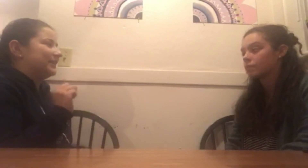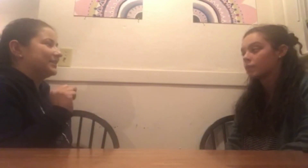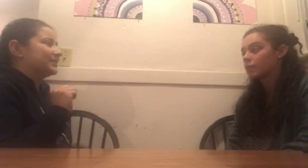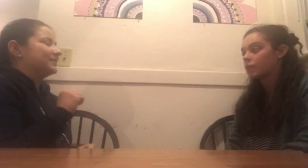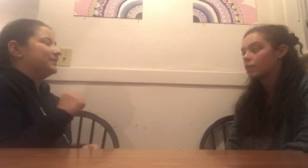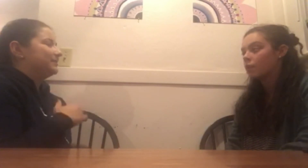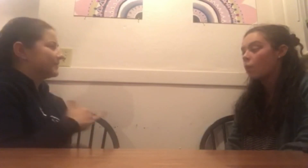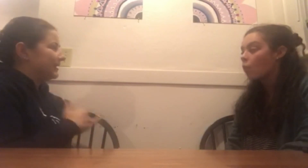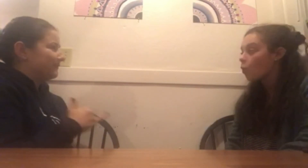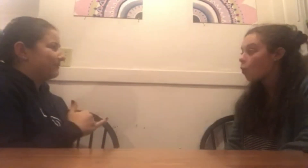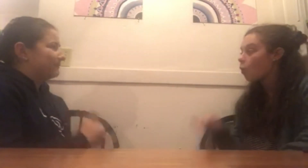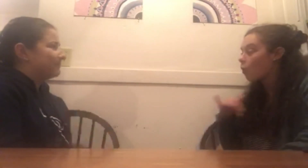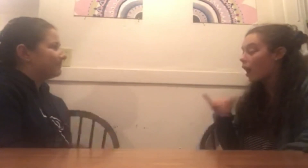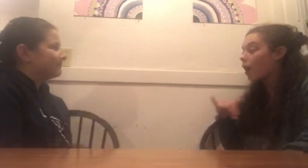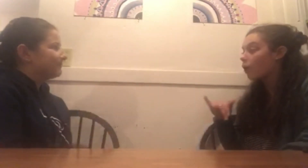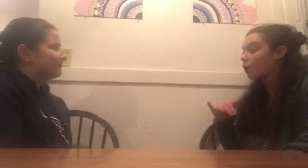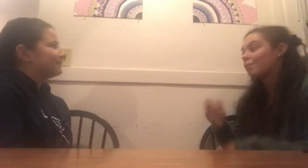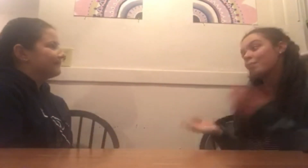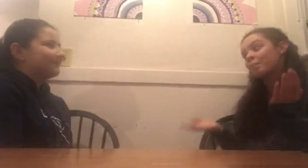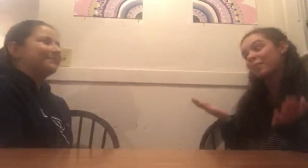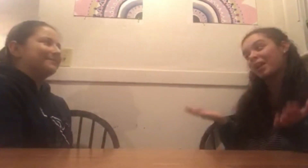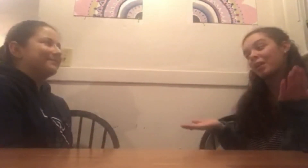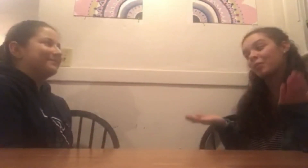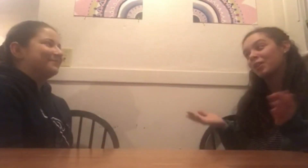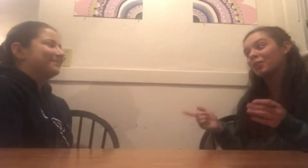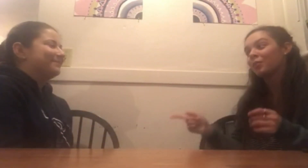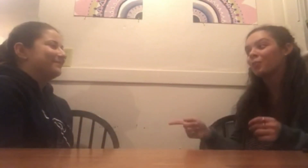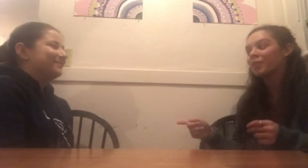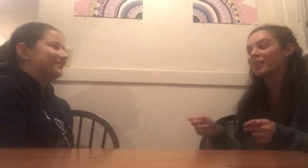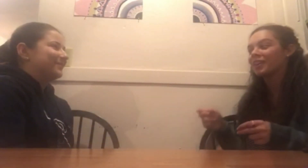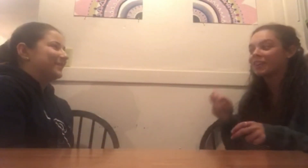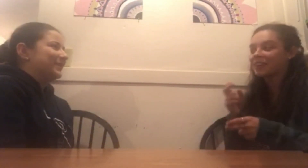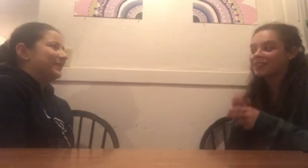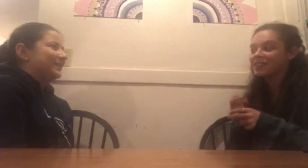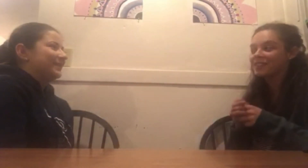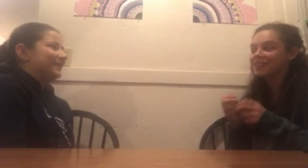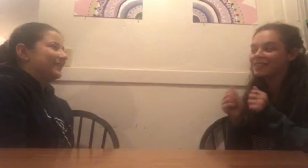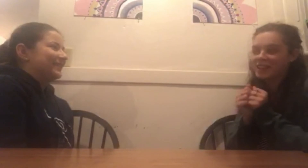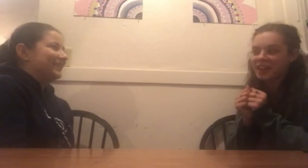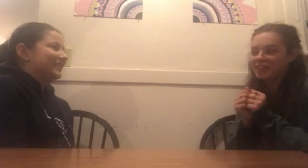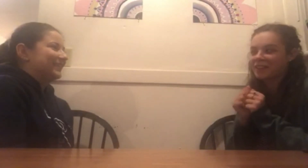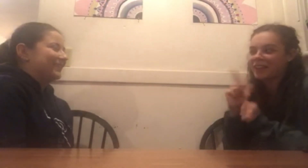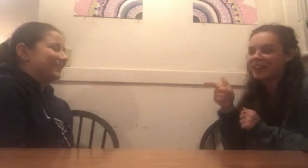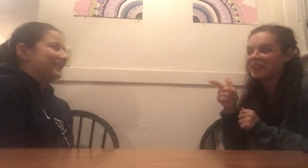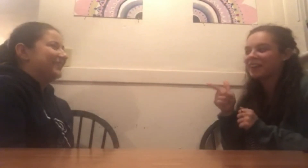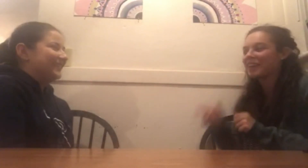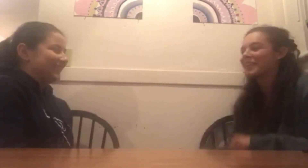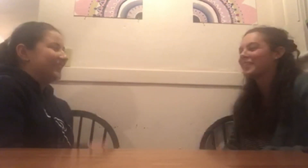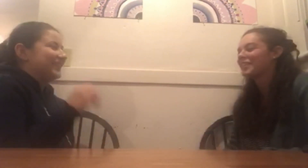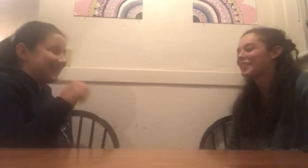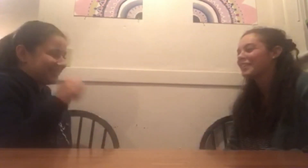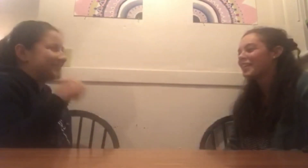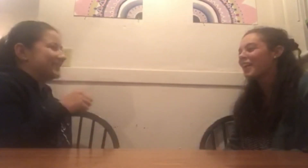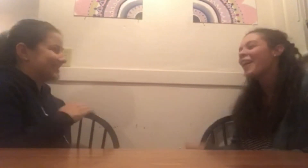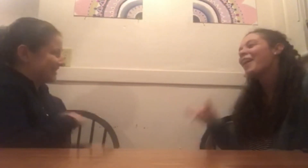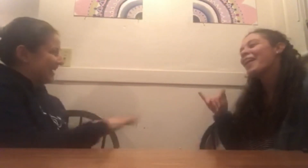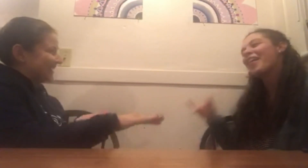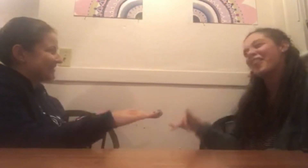CDS too, same. Wow. Maybe we can sit together later. Yes, sounds nice. That